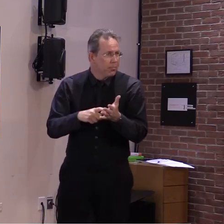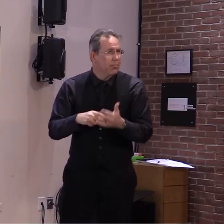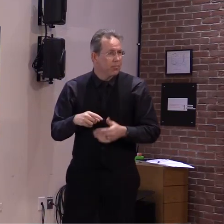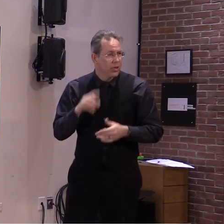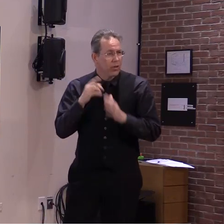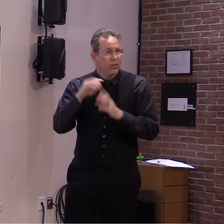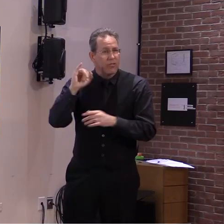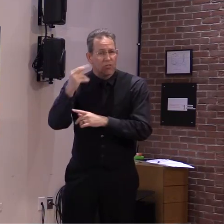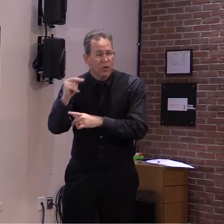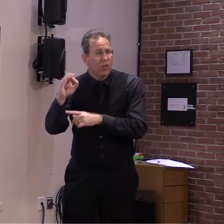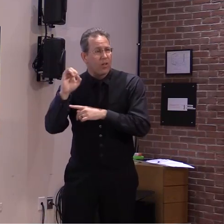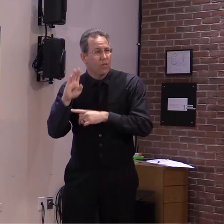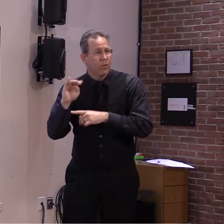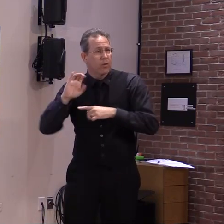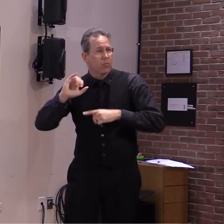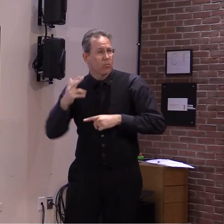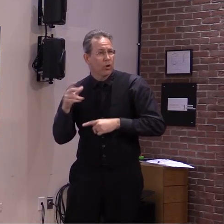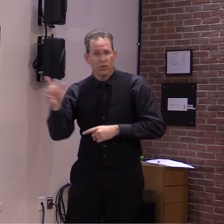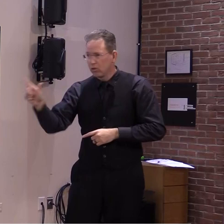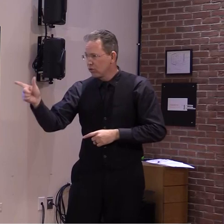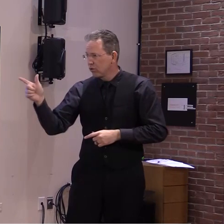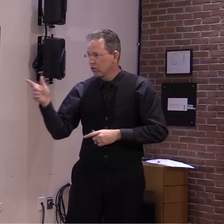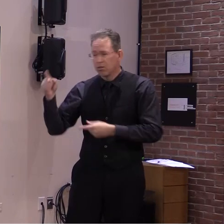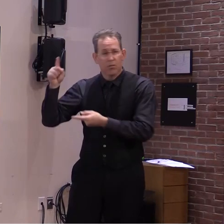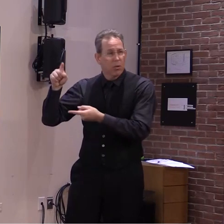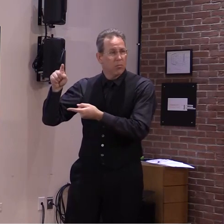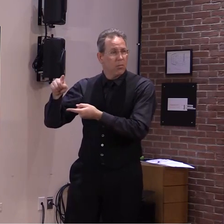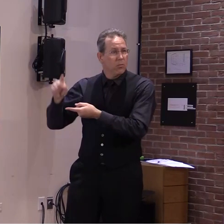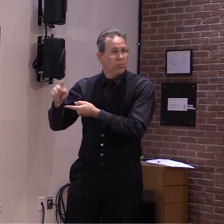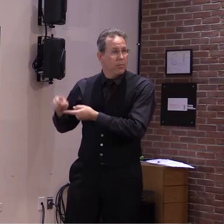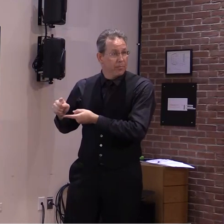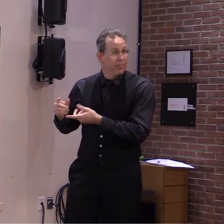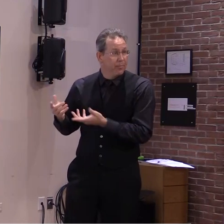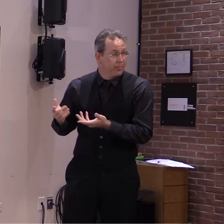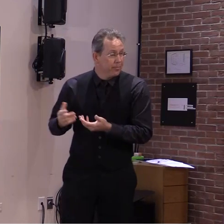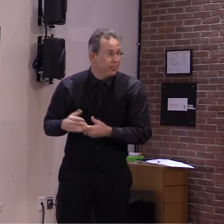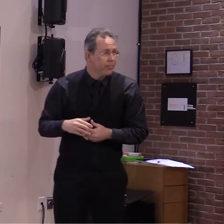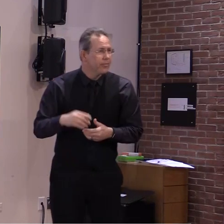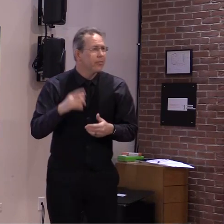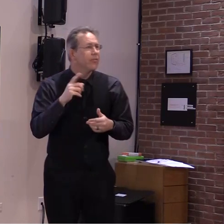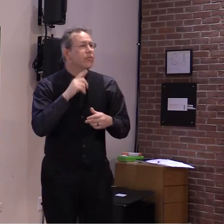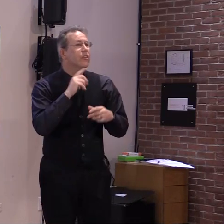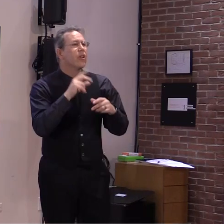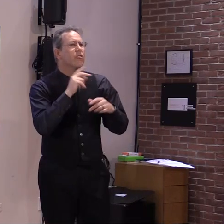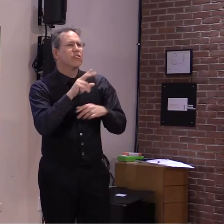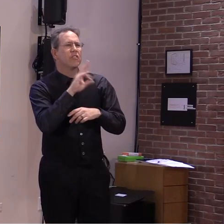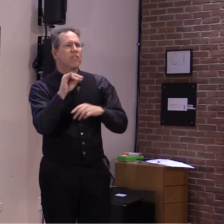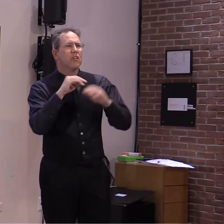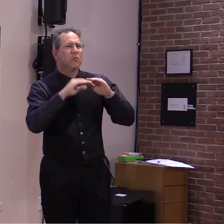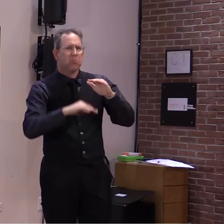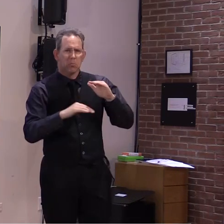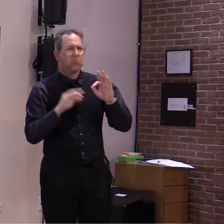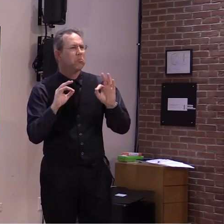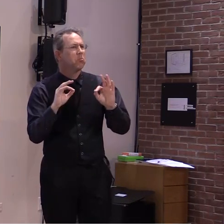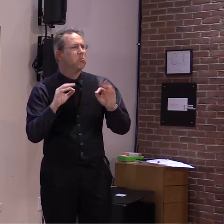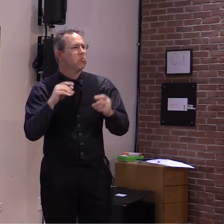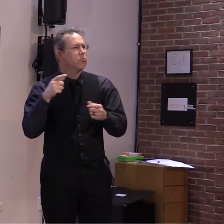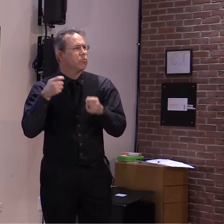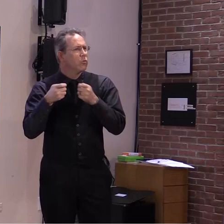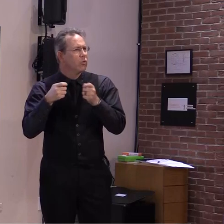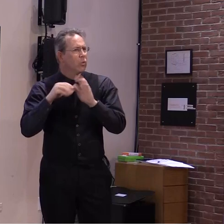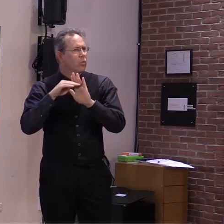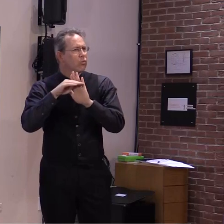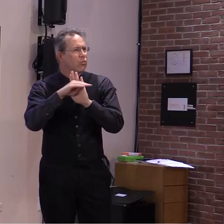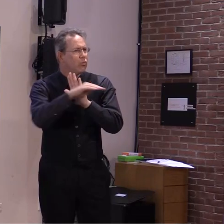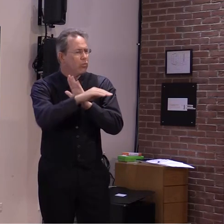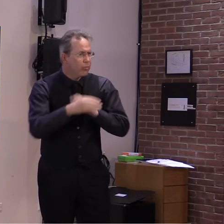while those hospitalization rates for those under 70 years old have remained relatively stable at